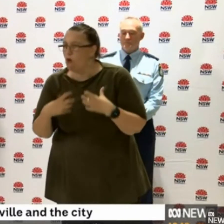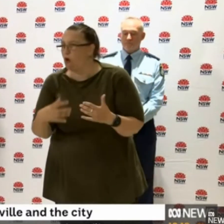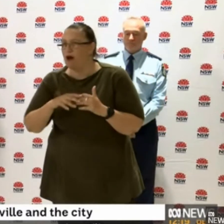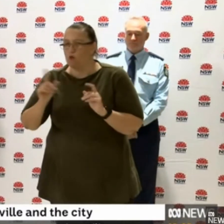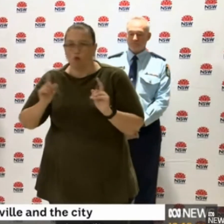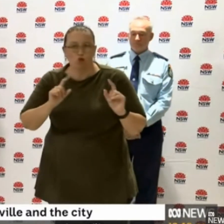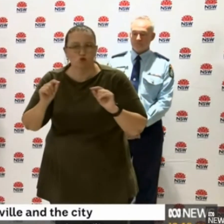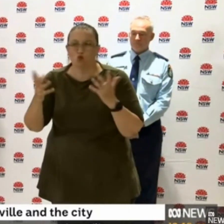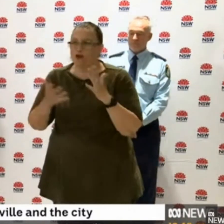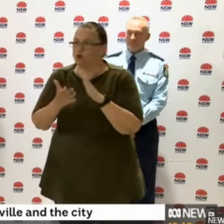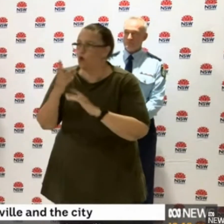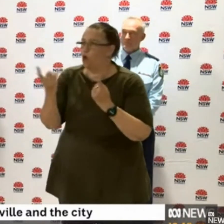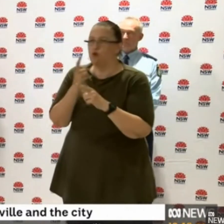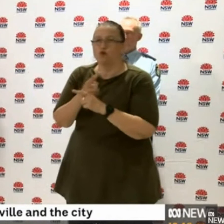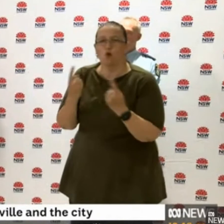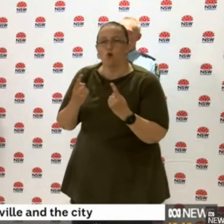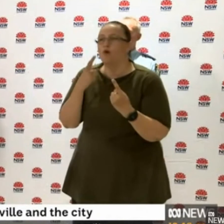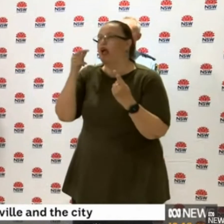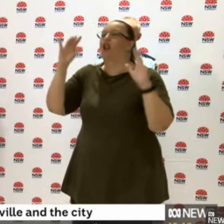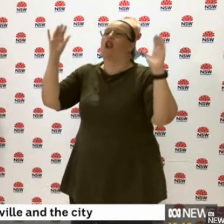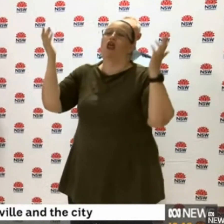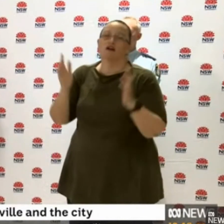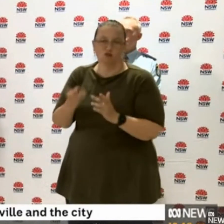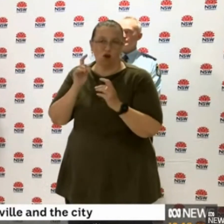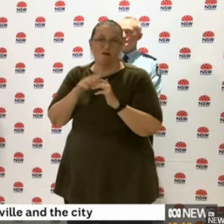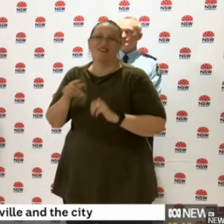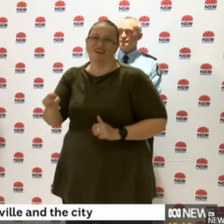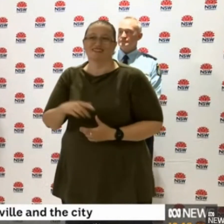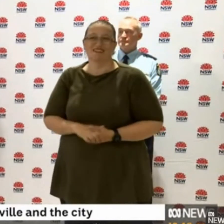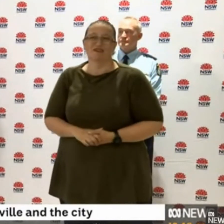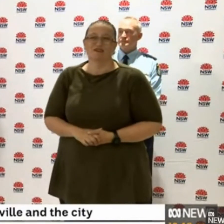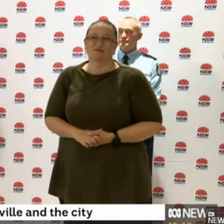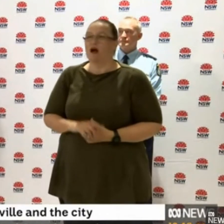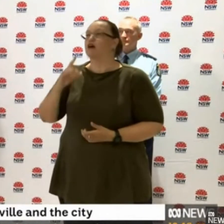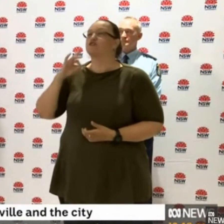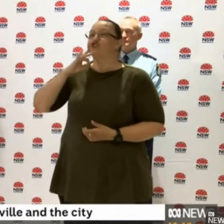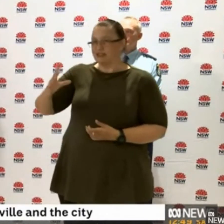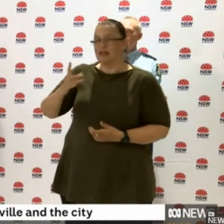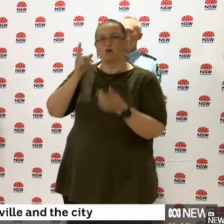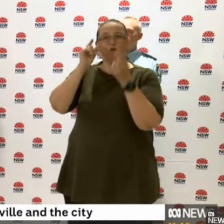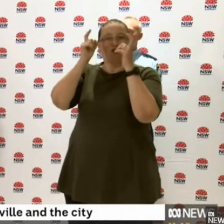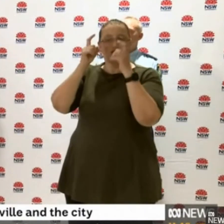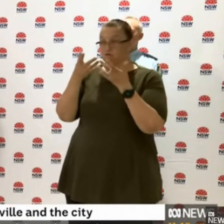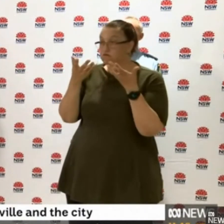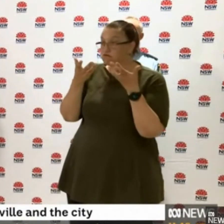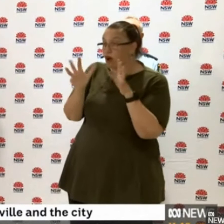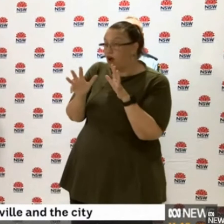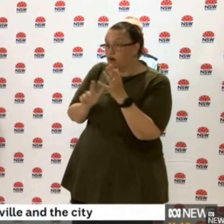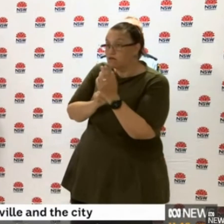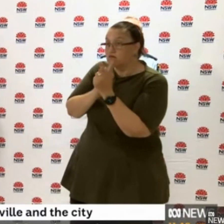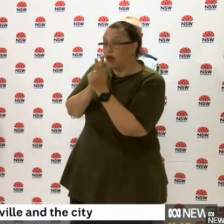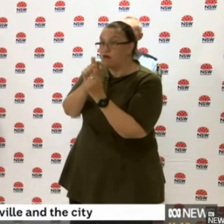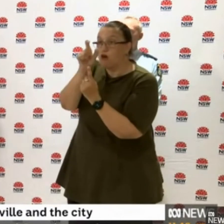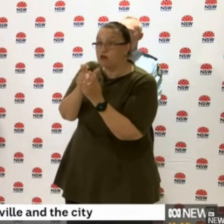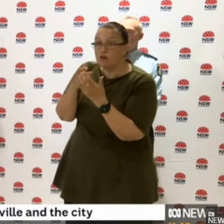his movements, it's likely that we'll be able to scale back our action. But the things we look at is whether he's had interaction with